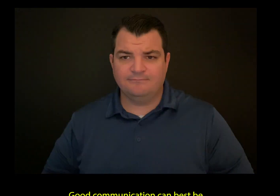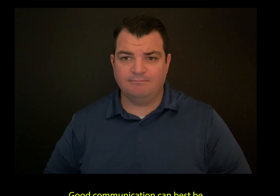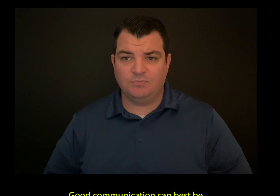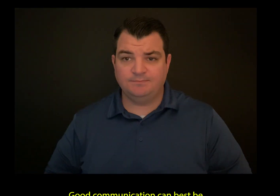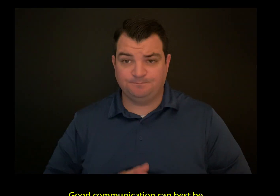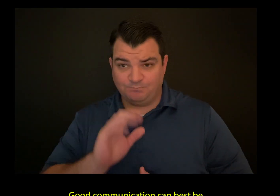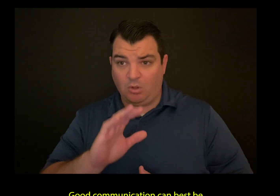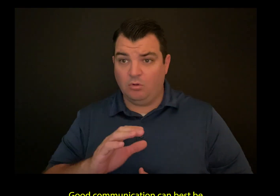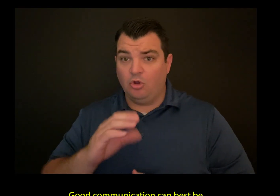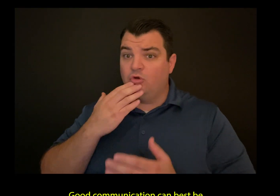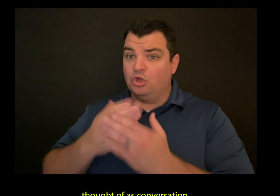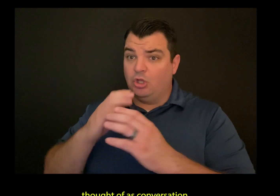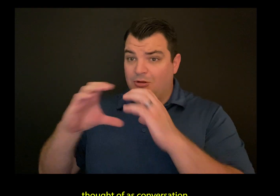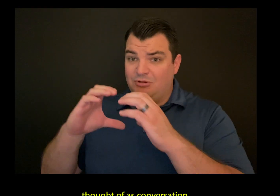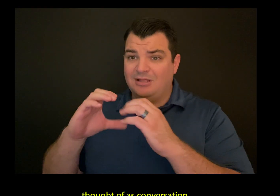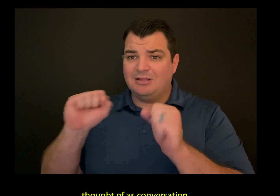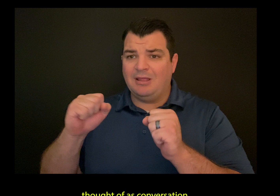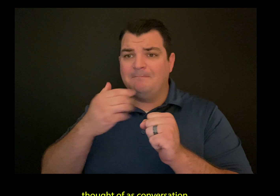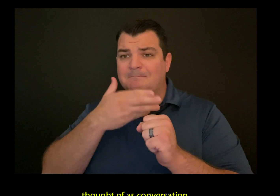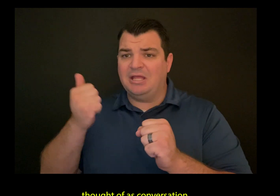Good communication can best be thought of as conversation.